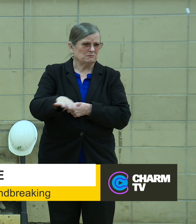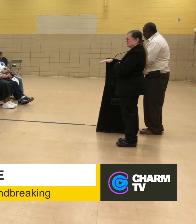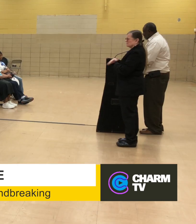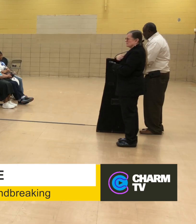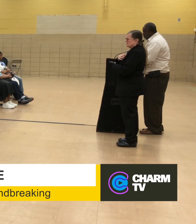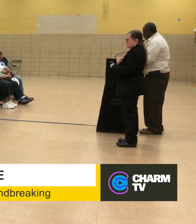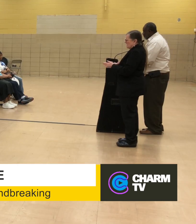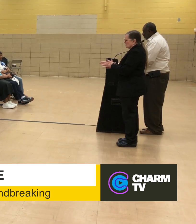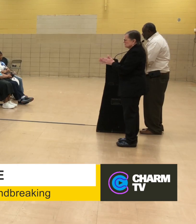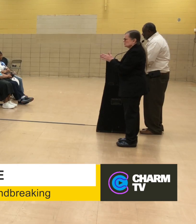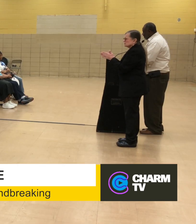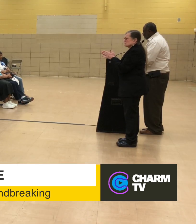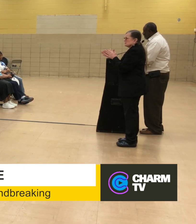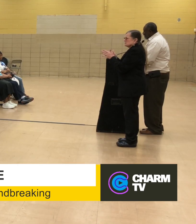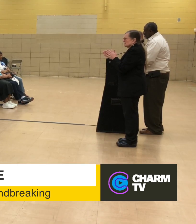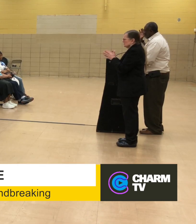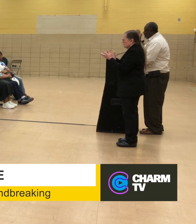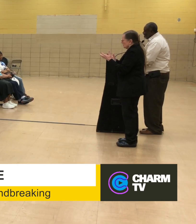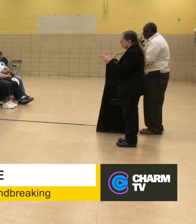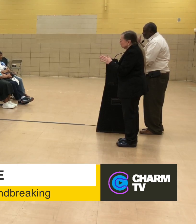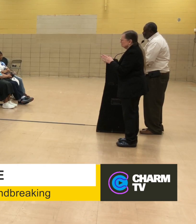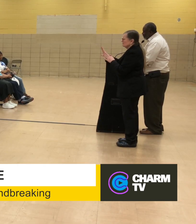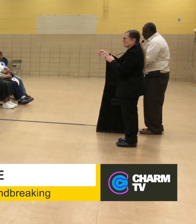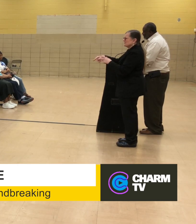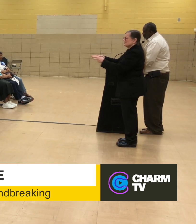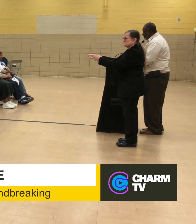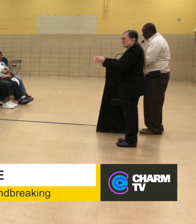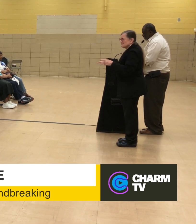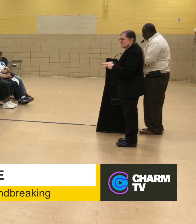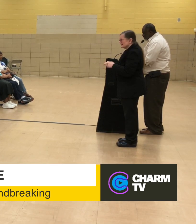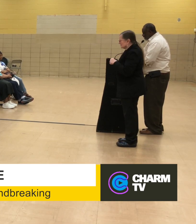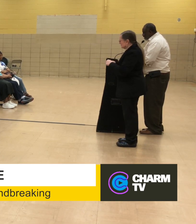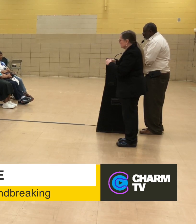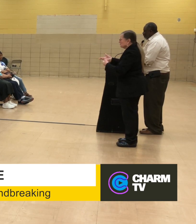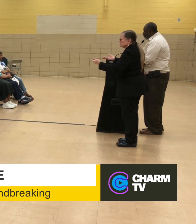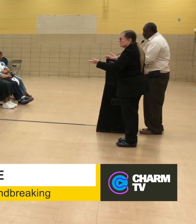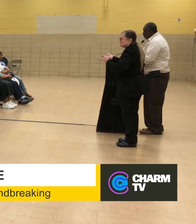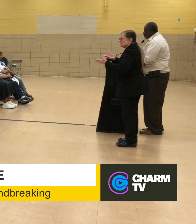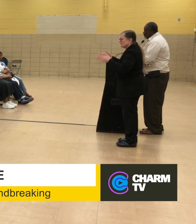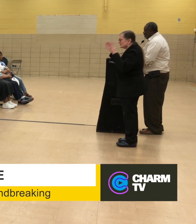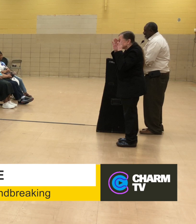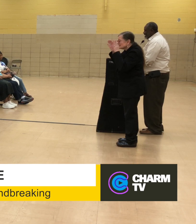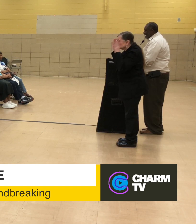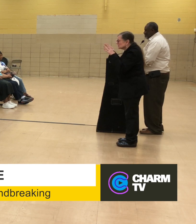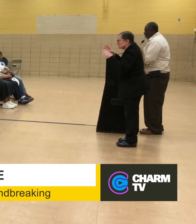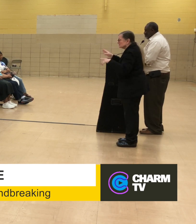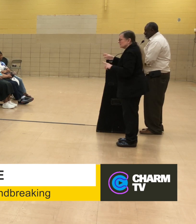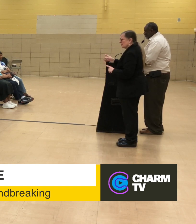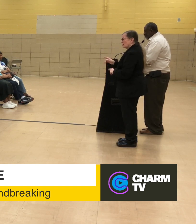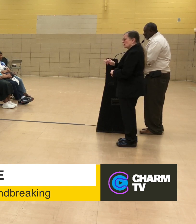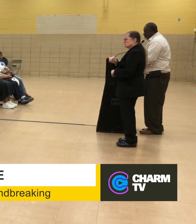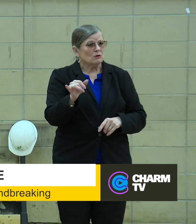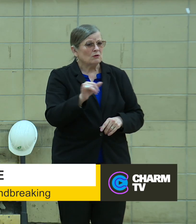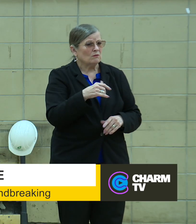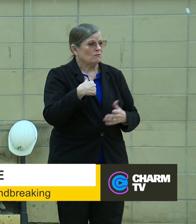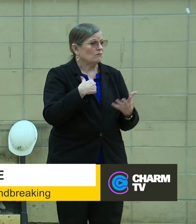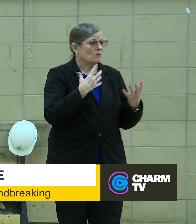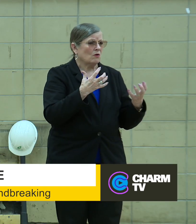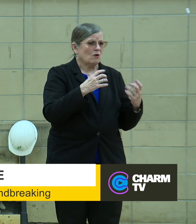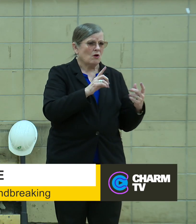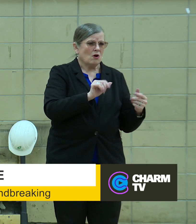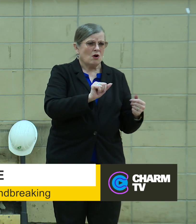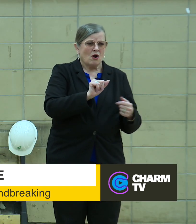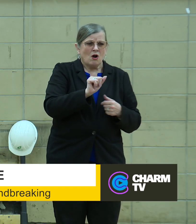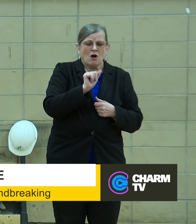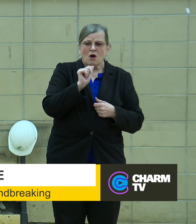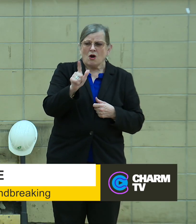rec spaces or their parks, and that's continuously bringing this to our attention. Also, I can have all the visions in the world, right? But you have to